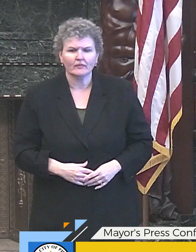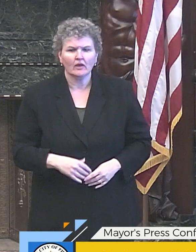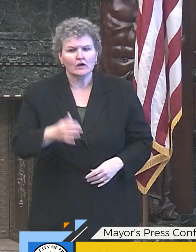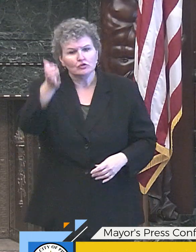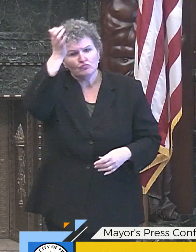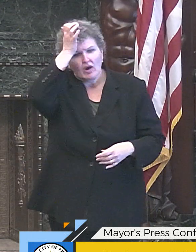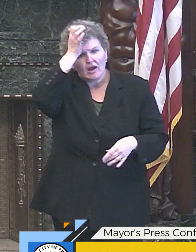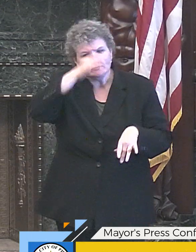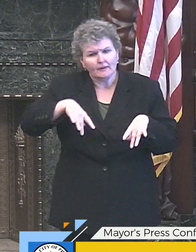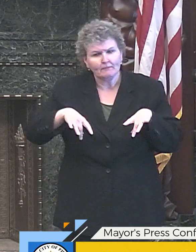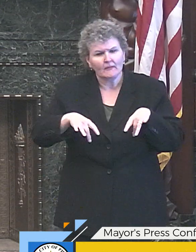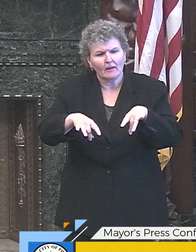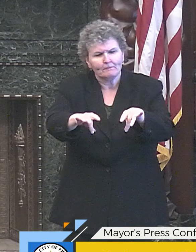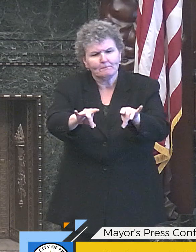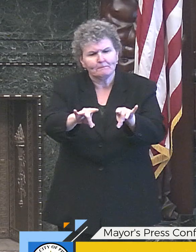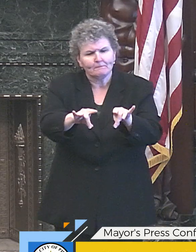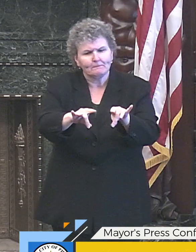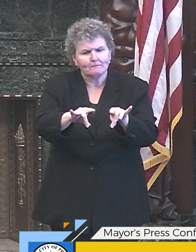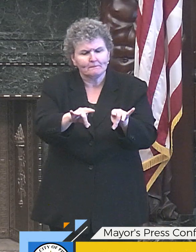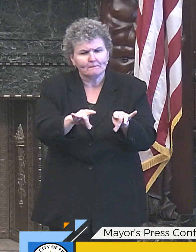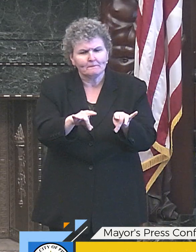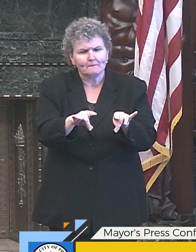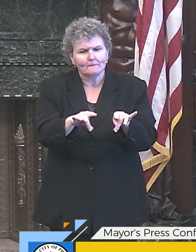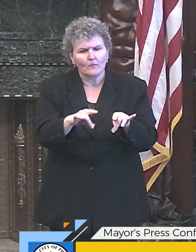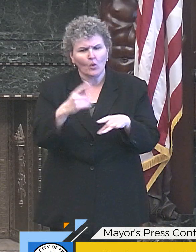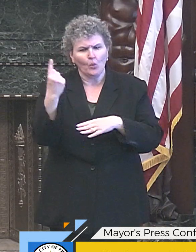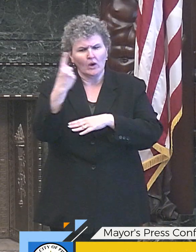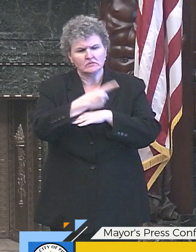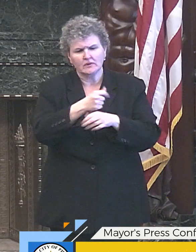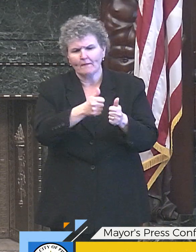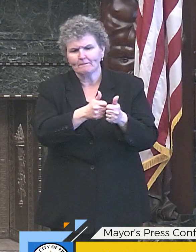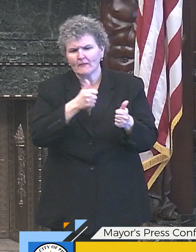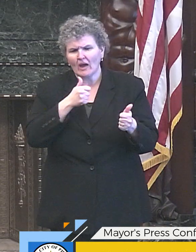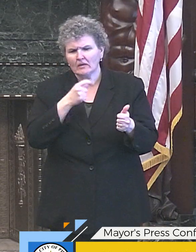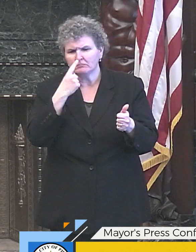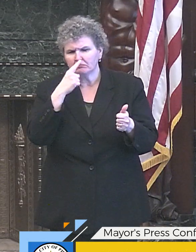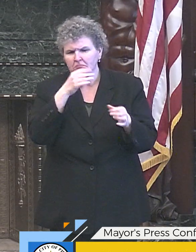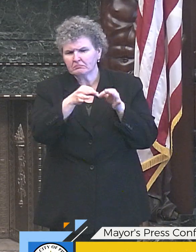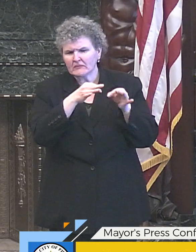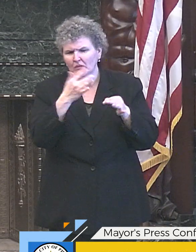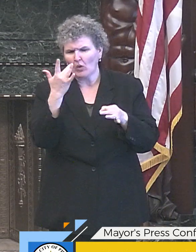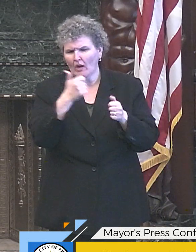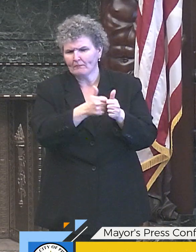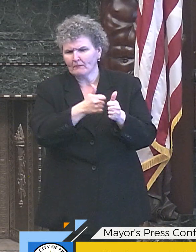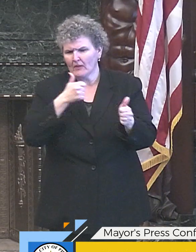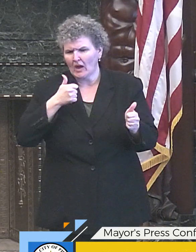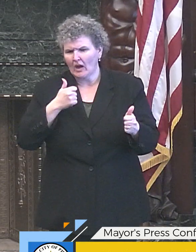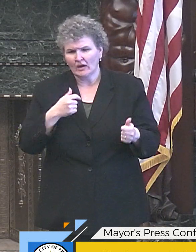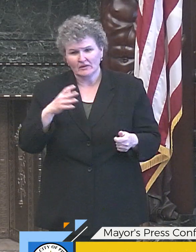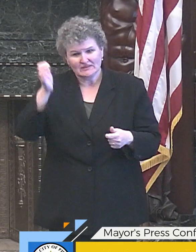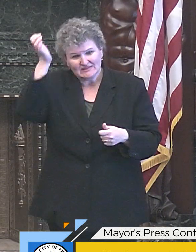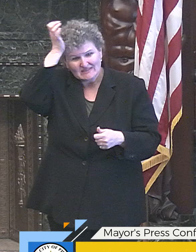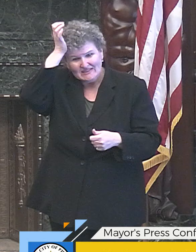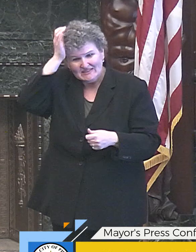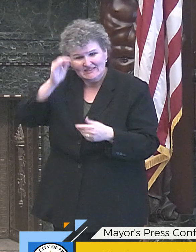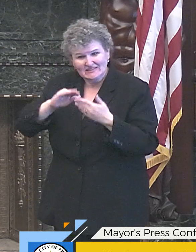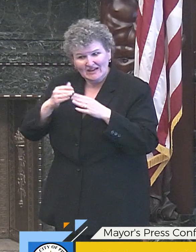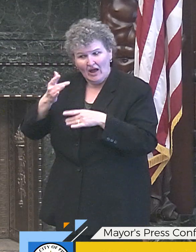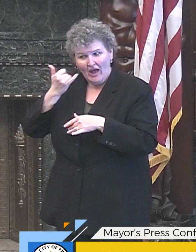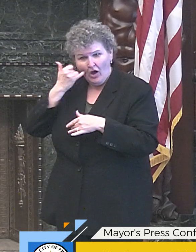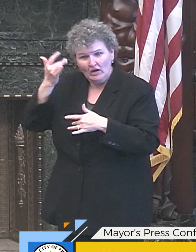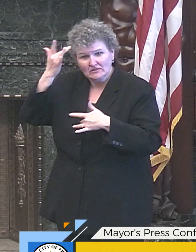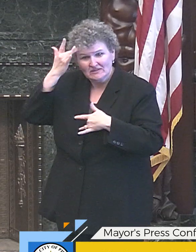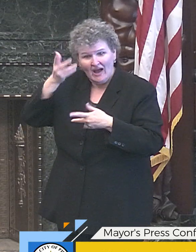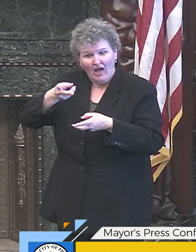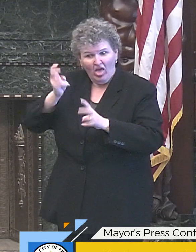on the trash running a day behind. Is that due to workers calling out? Do you have a smaller